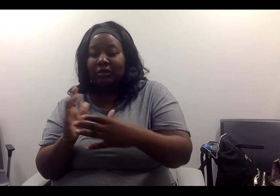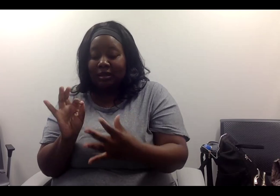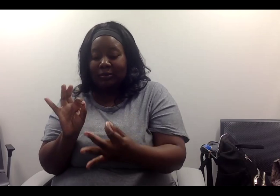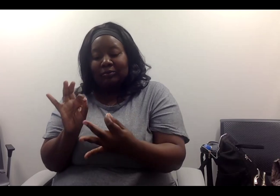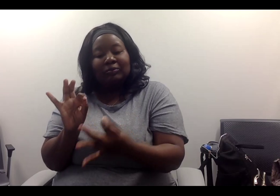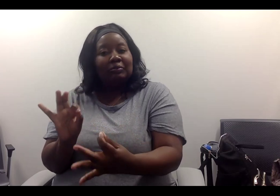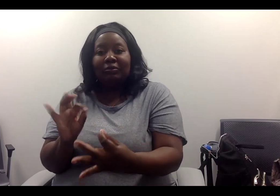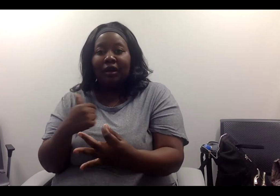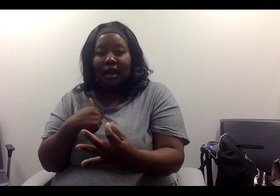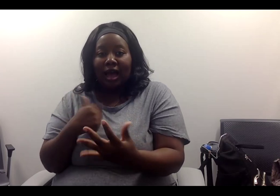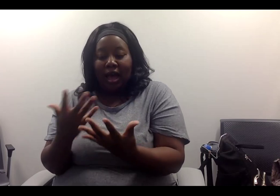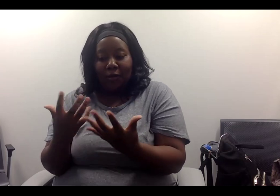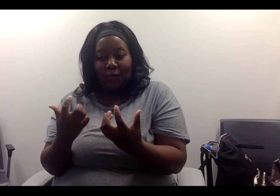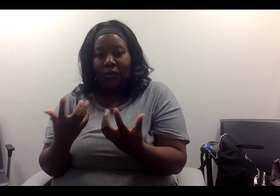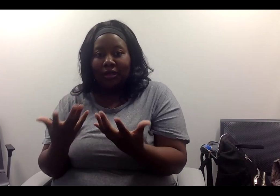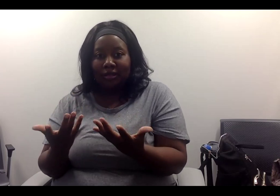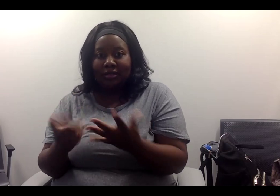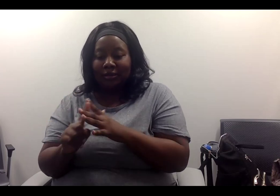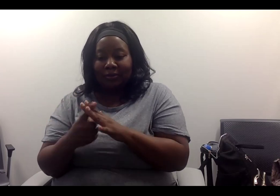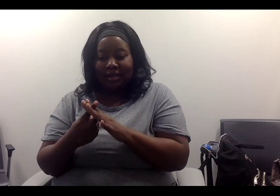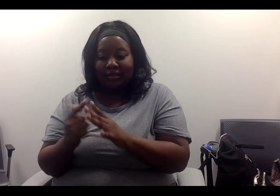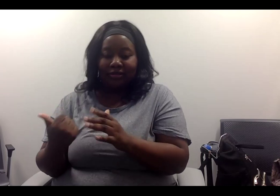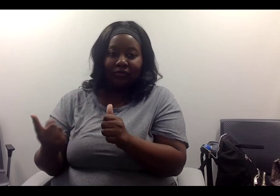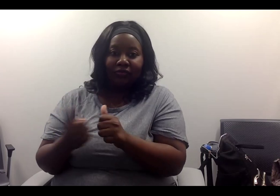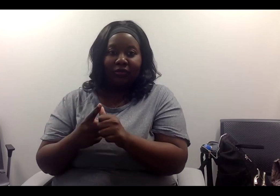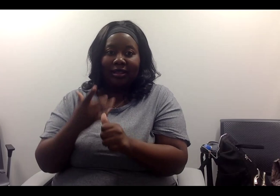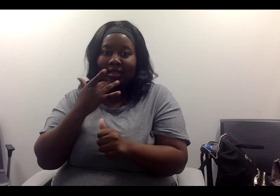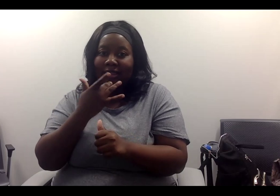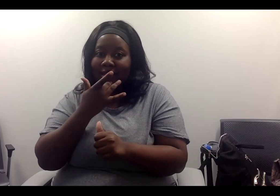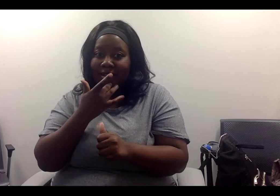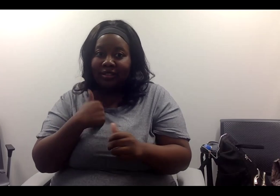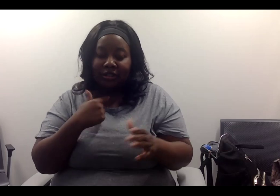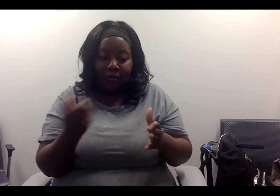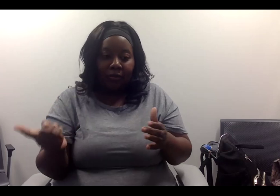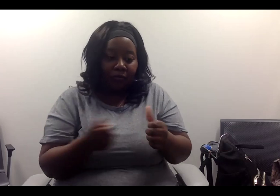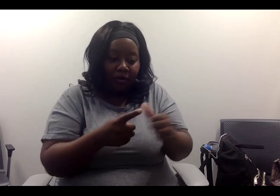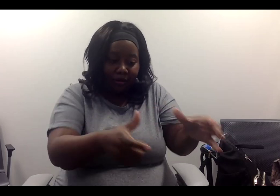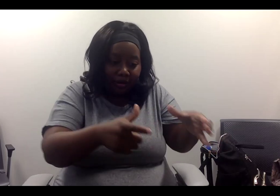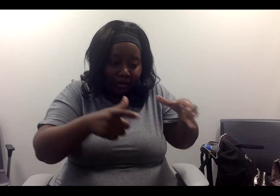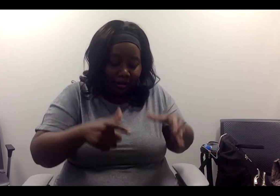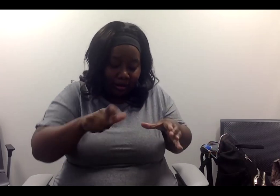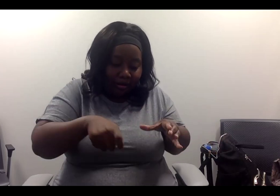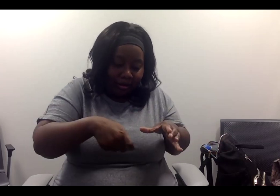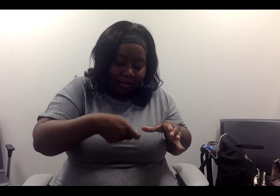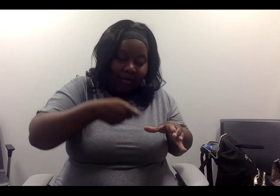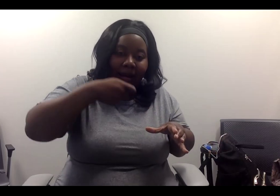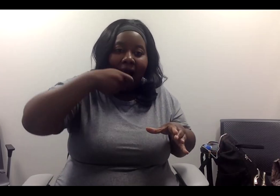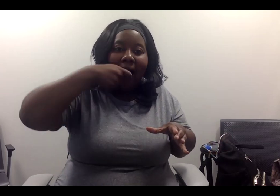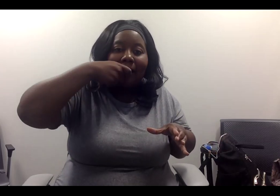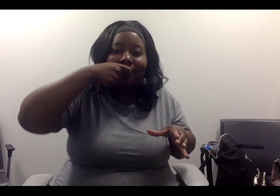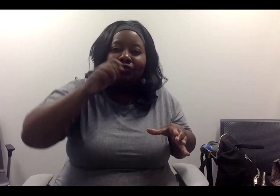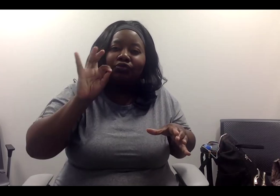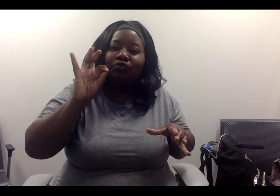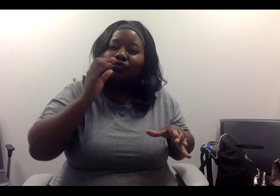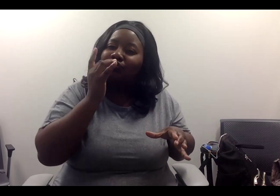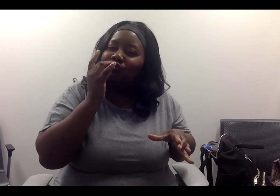out pretty much exactly how I wanted. So I grabbed a spoon and went in for the official taste. And that, my friends, was a rich, flavorful, tender